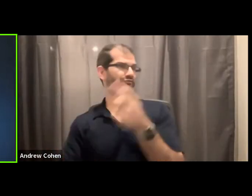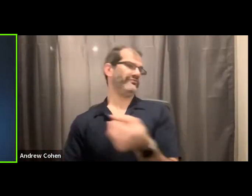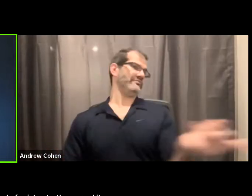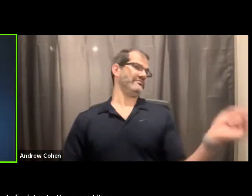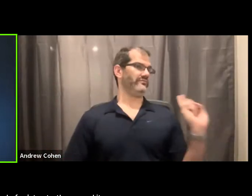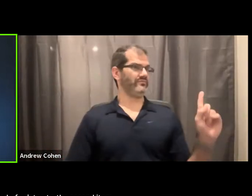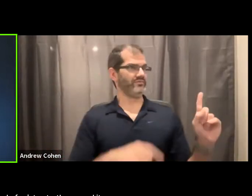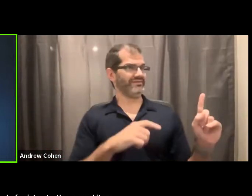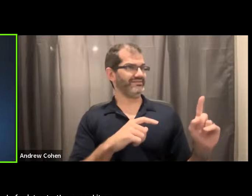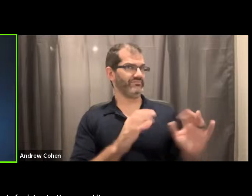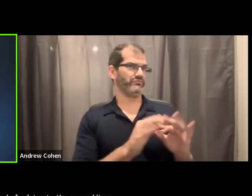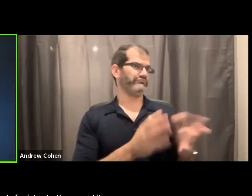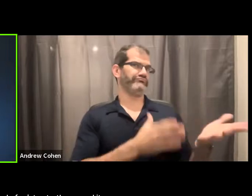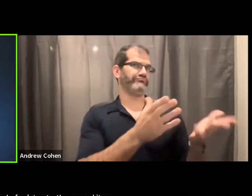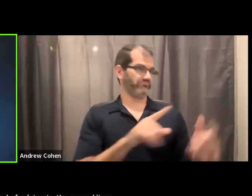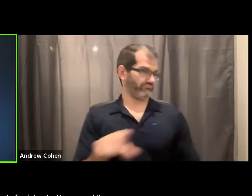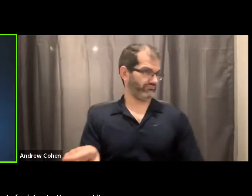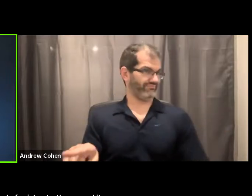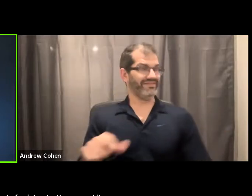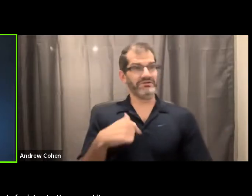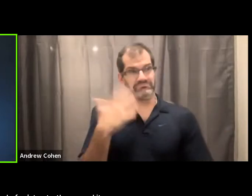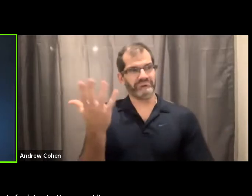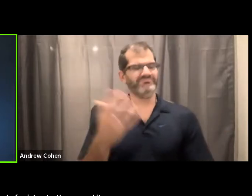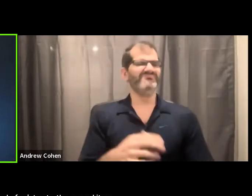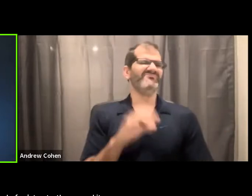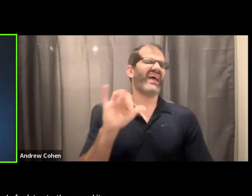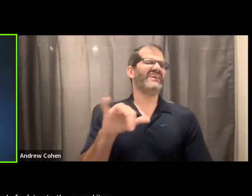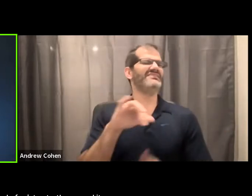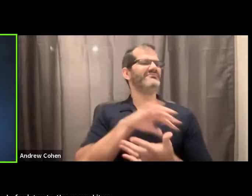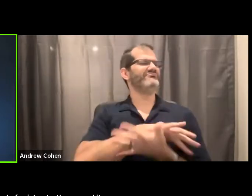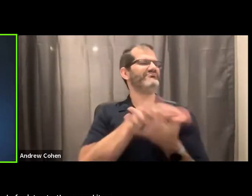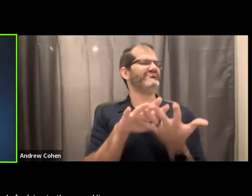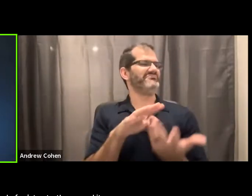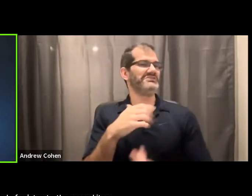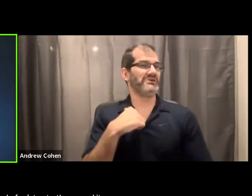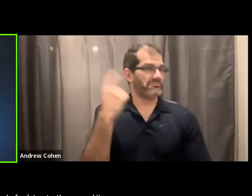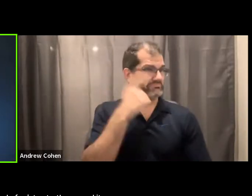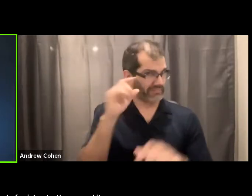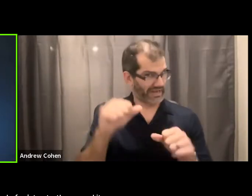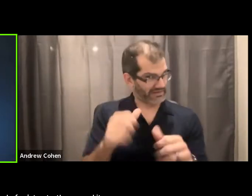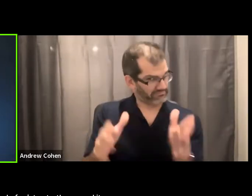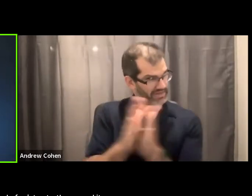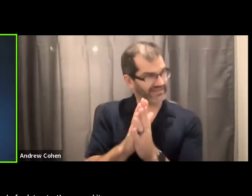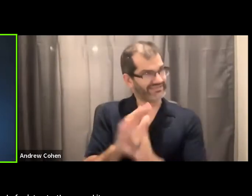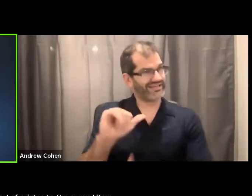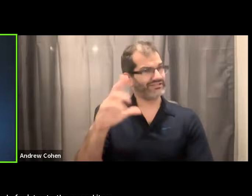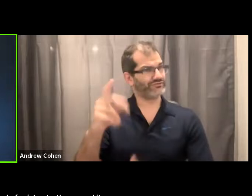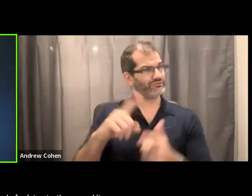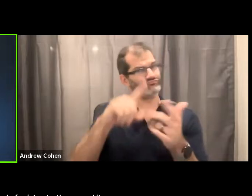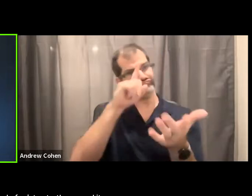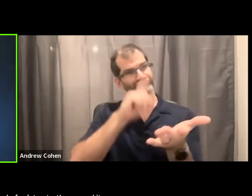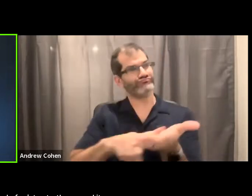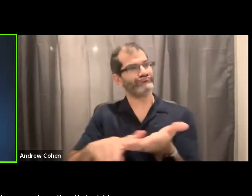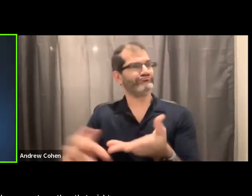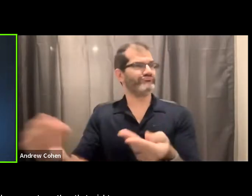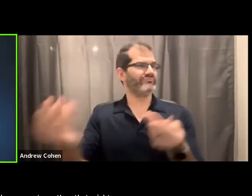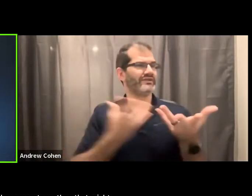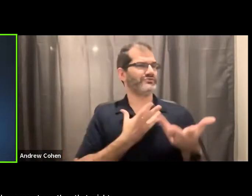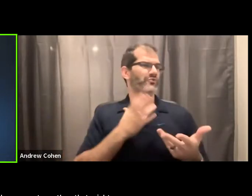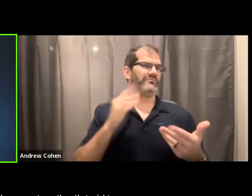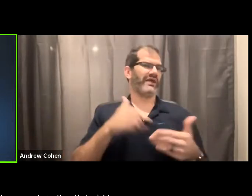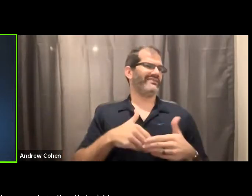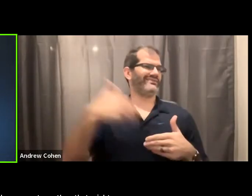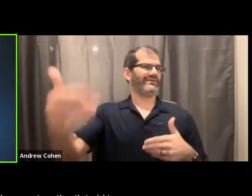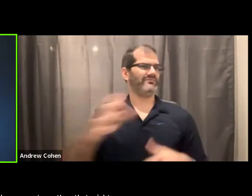higher percentage, then that might impact other things as well. So it would be good to know how many are being canceled